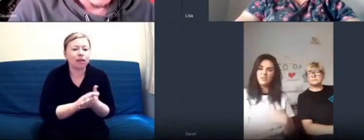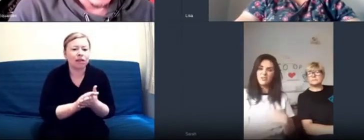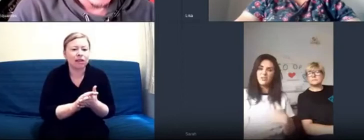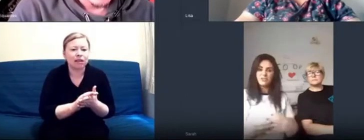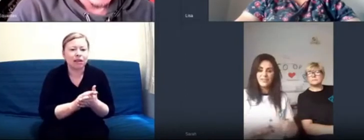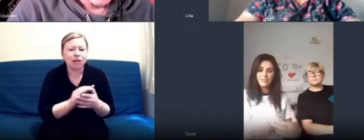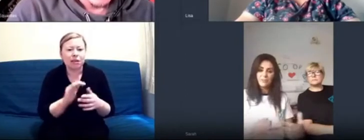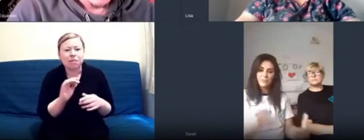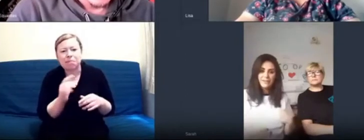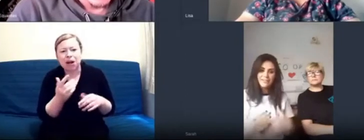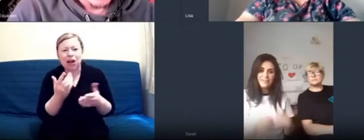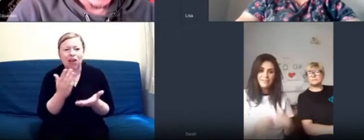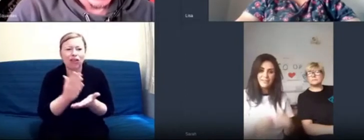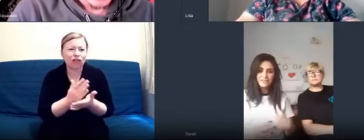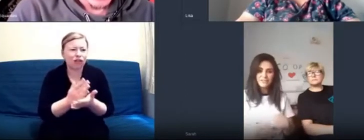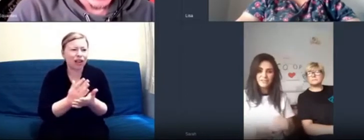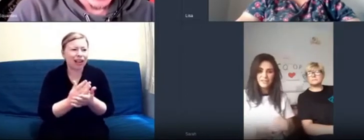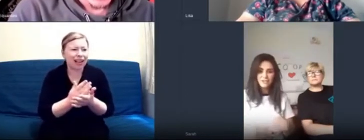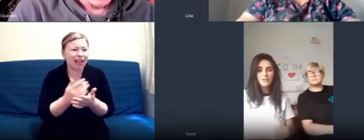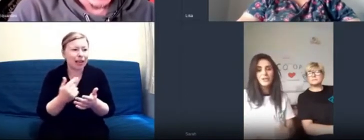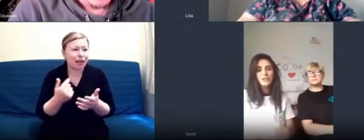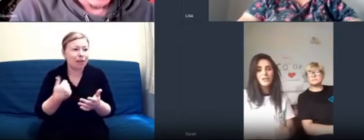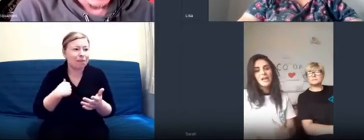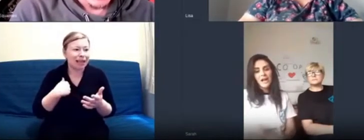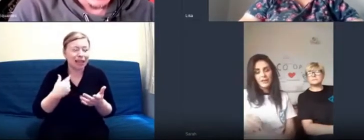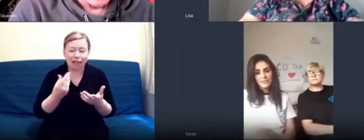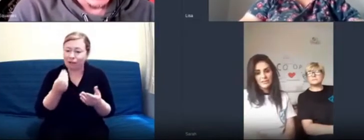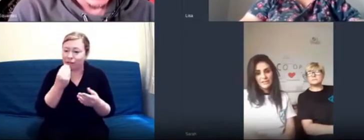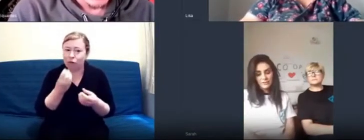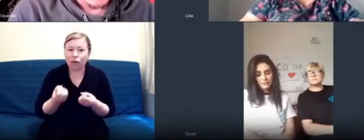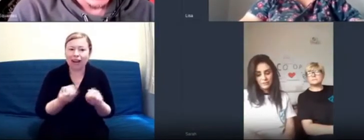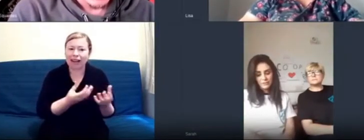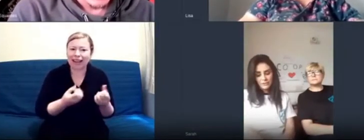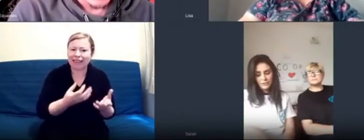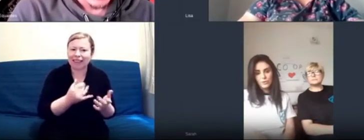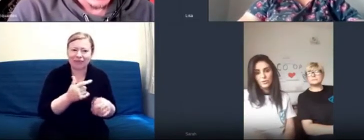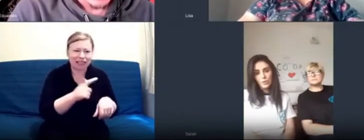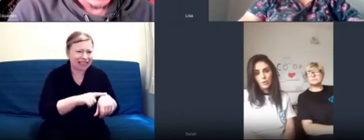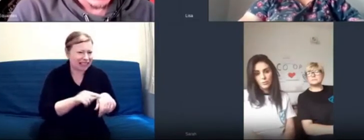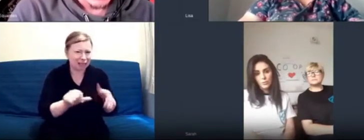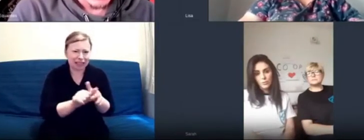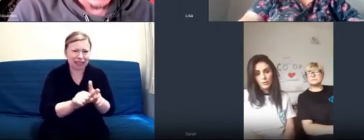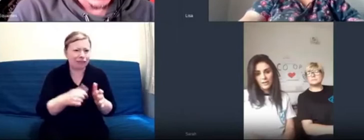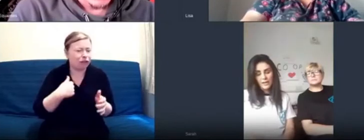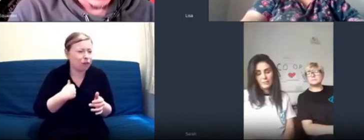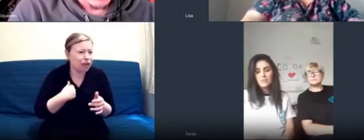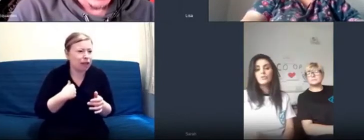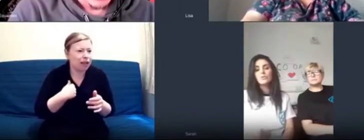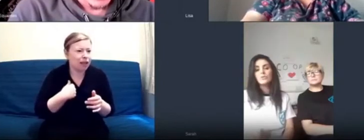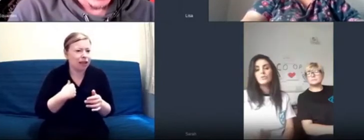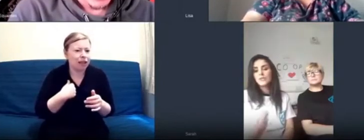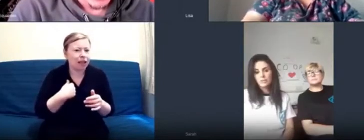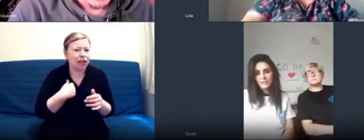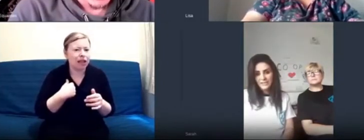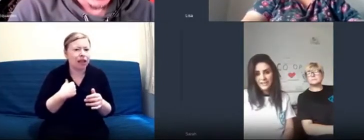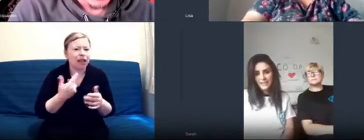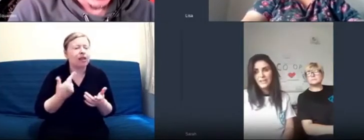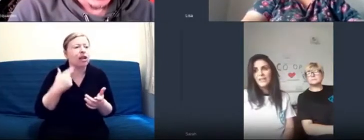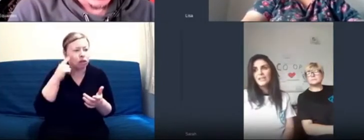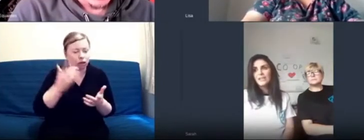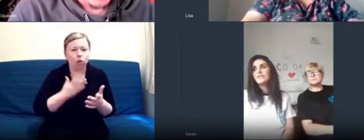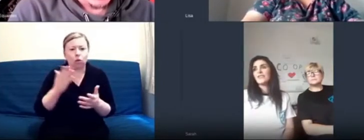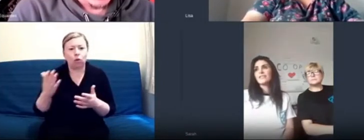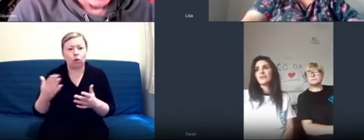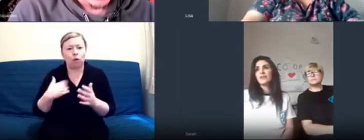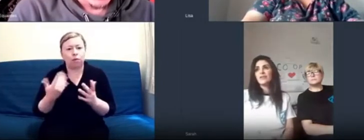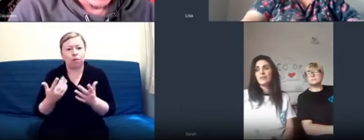fit in user friendly with my time scale and schedule. And I went to take the food to the local co-op because they told me that's where I could take